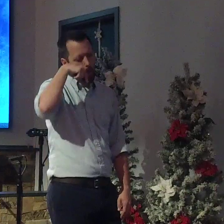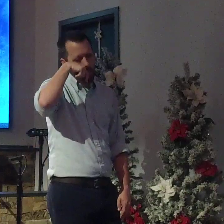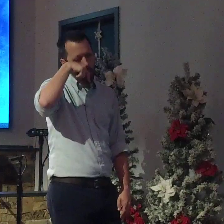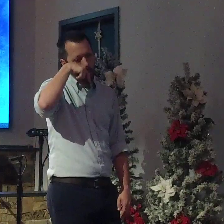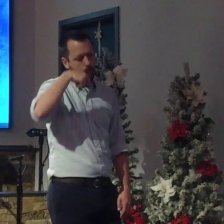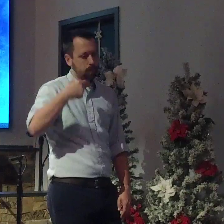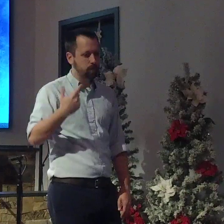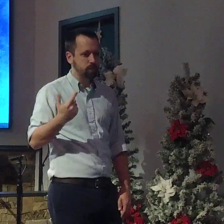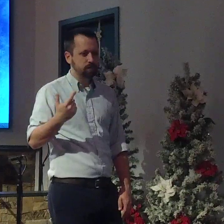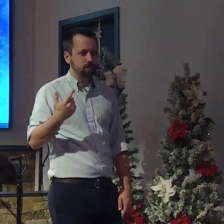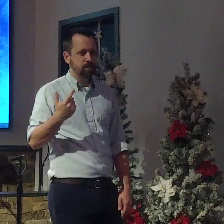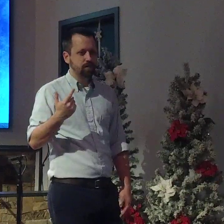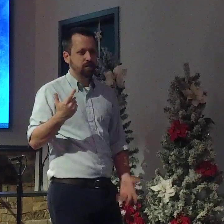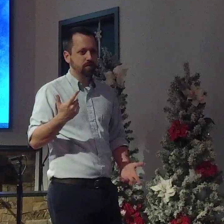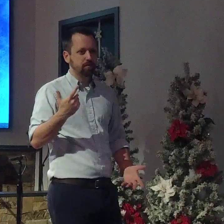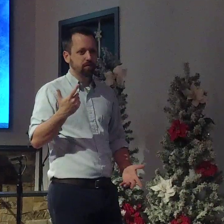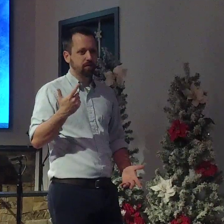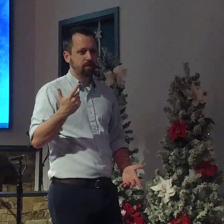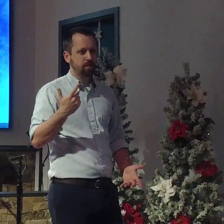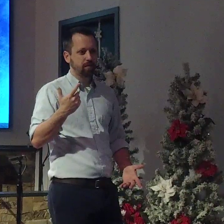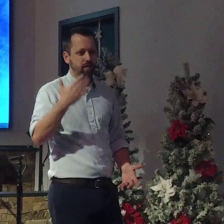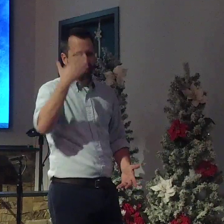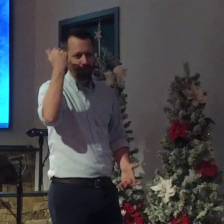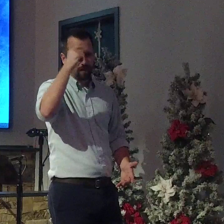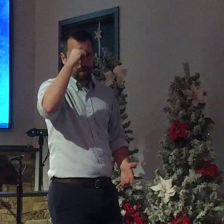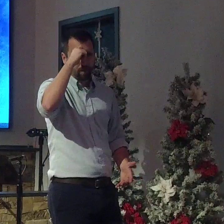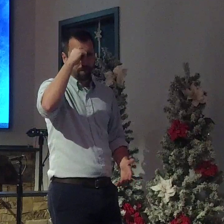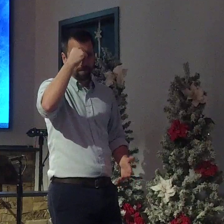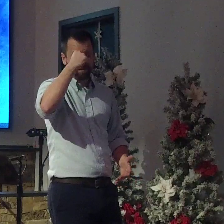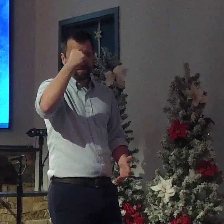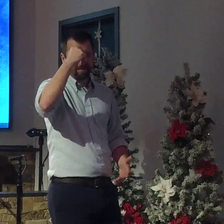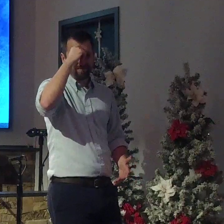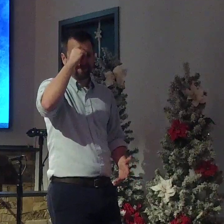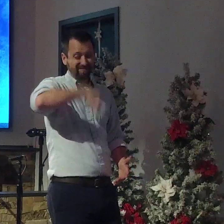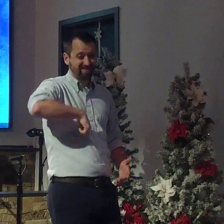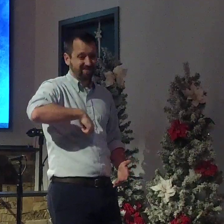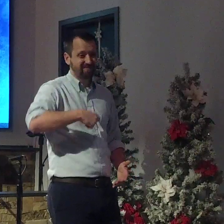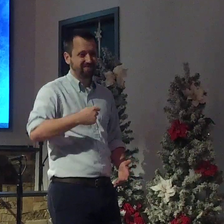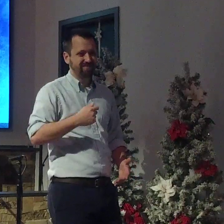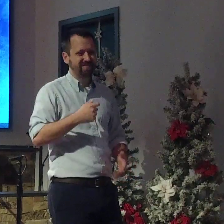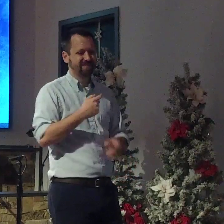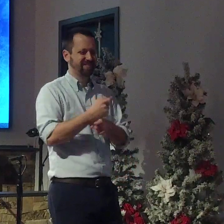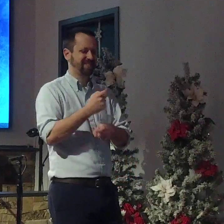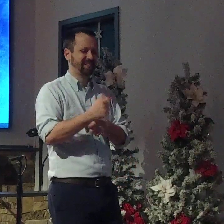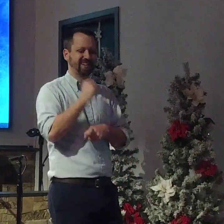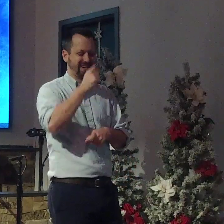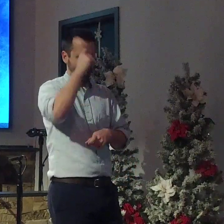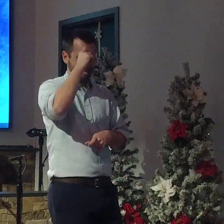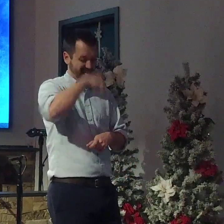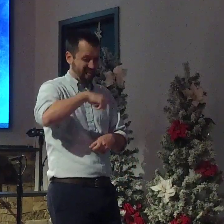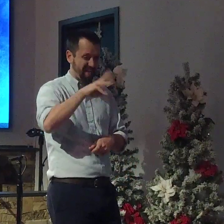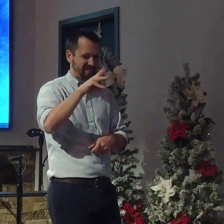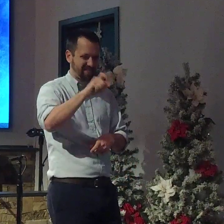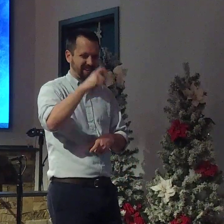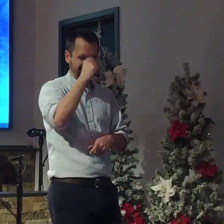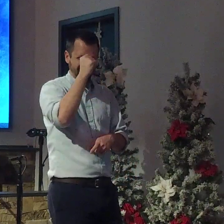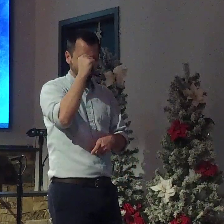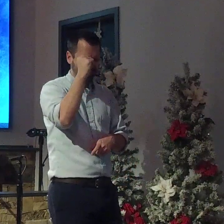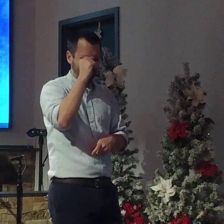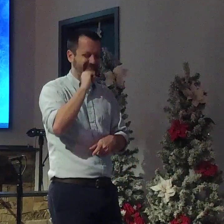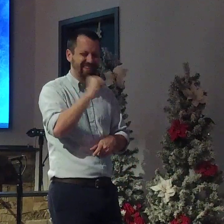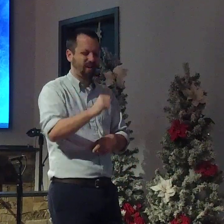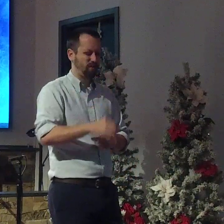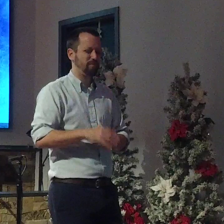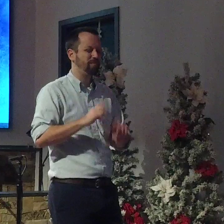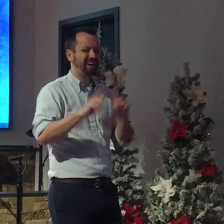great example. I have one here I'm going to pull out for illustration purposes and show you guys. Now, sometimes my wife,